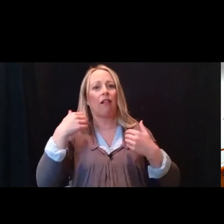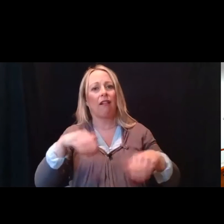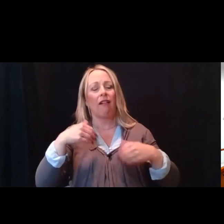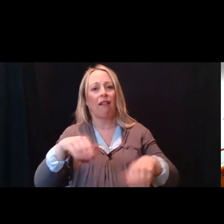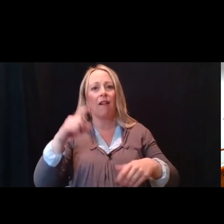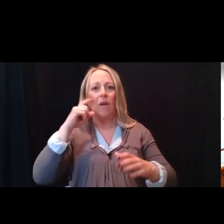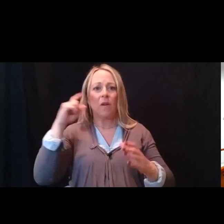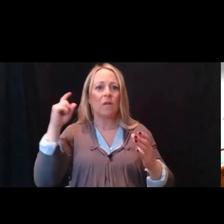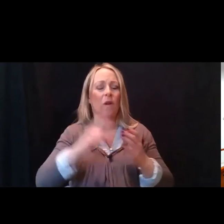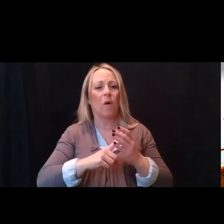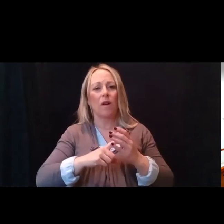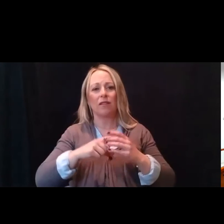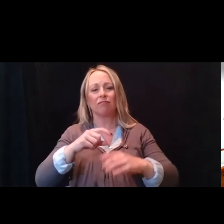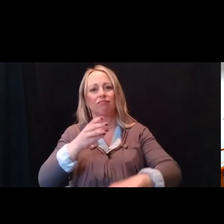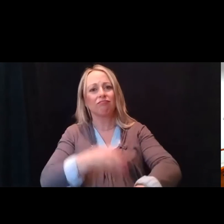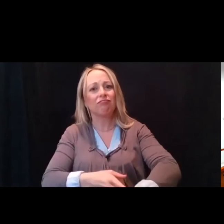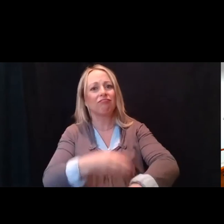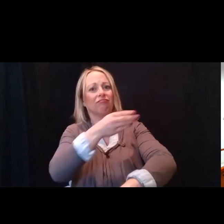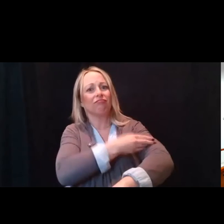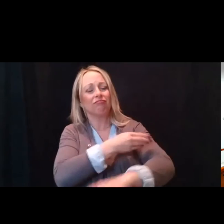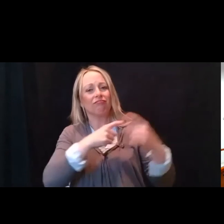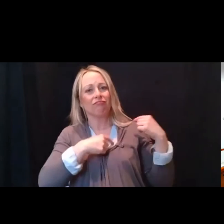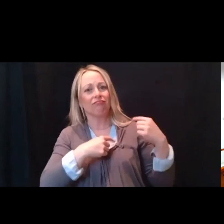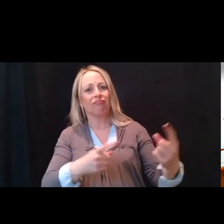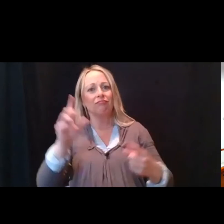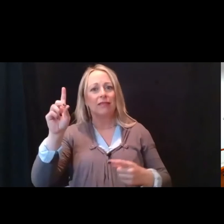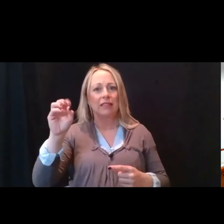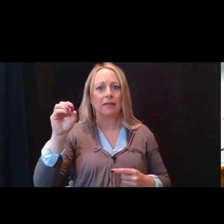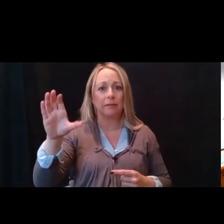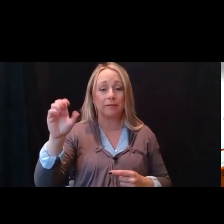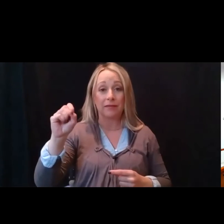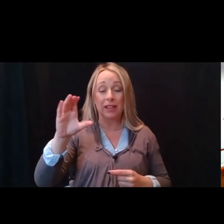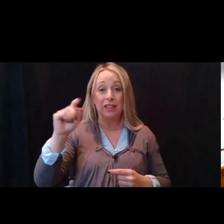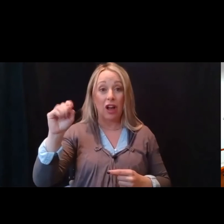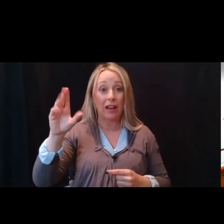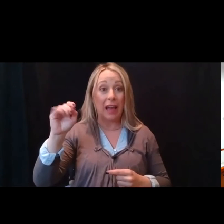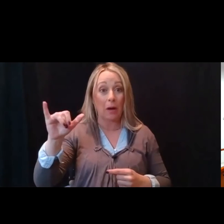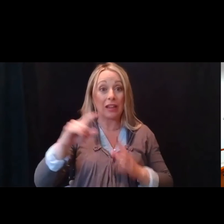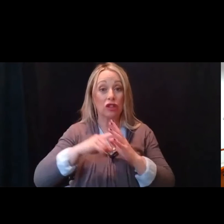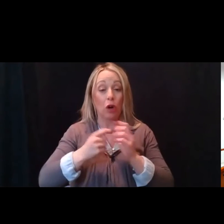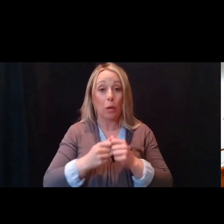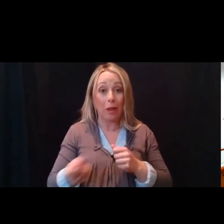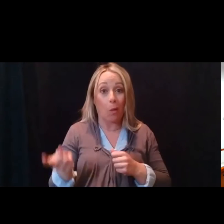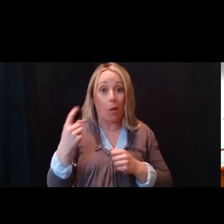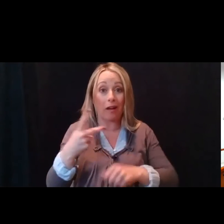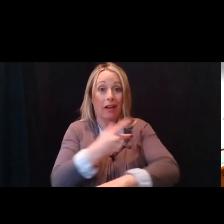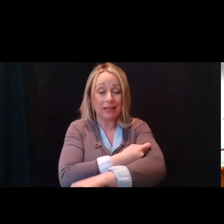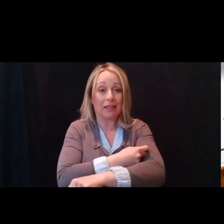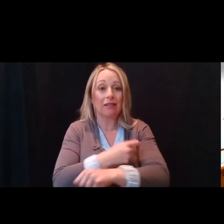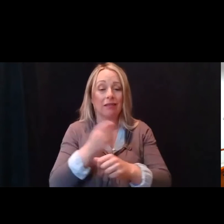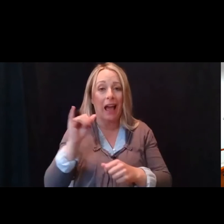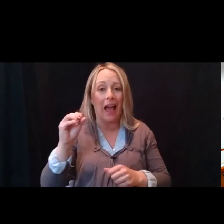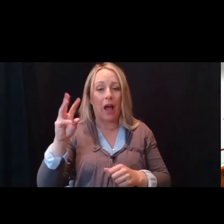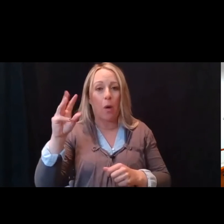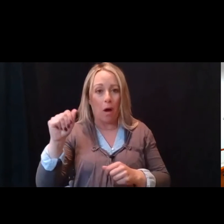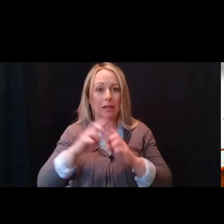vaccine was received at the end of December. Scott County started with 1 vaccine source, the Iowa Department of Public Health, and